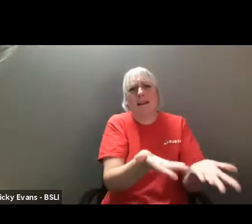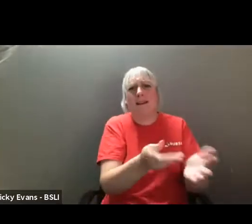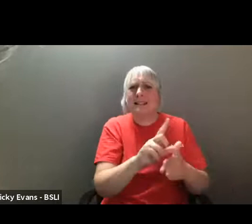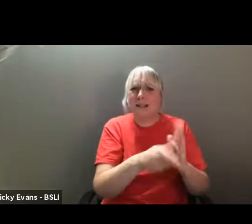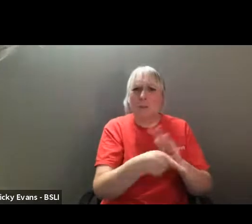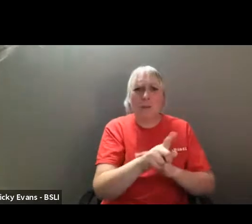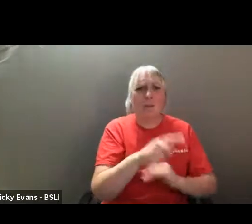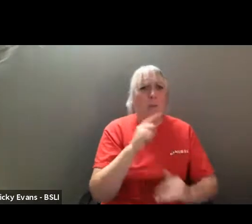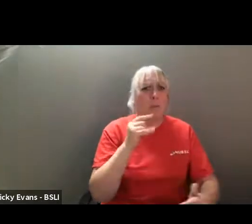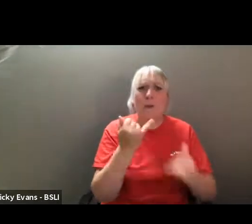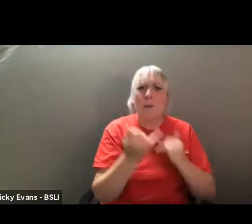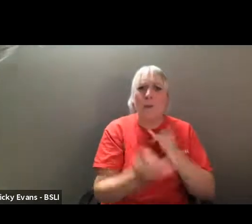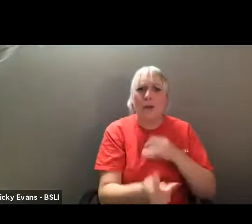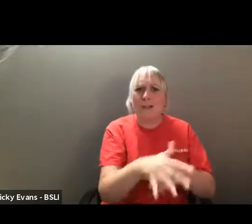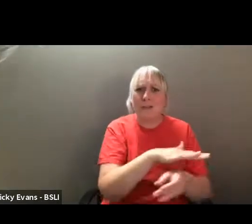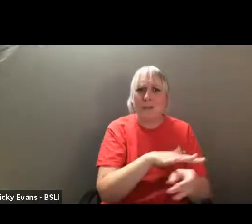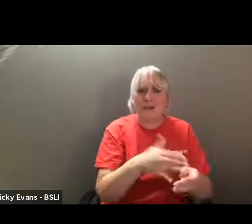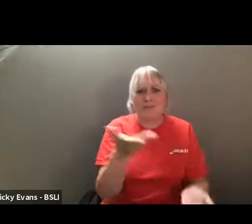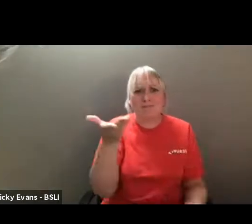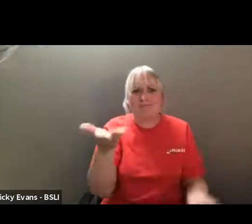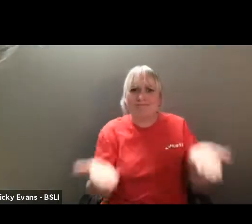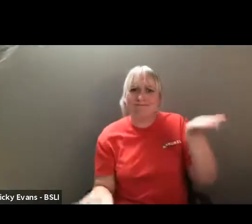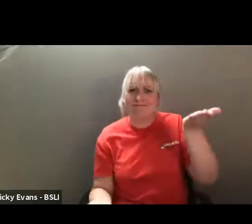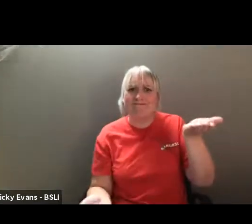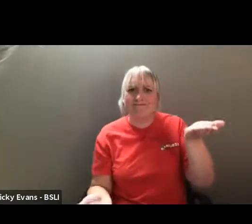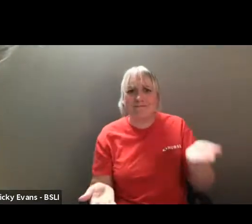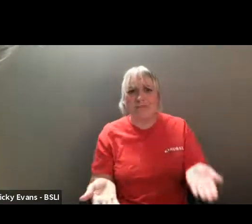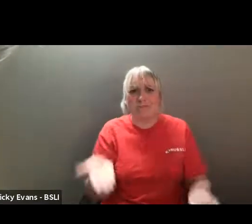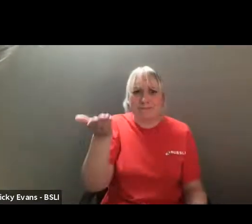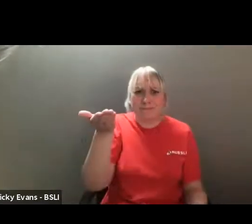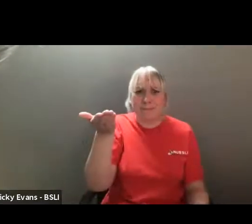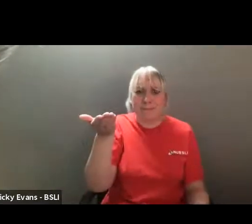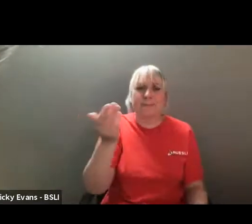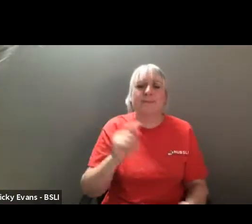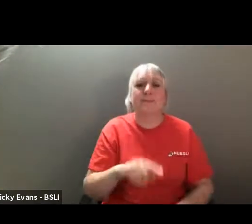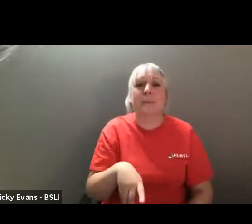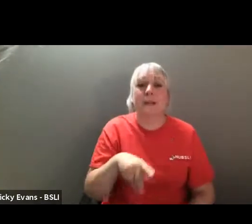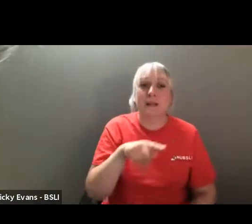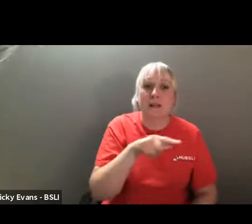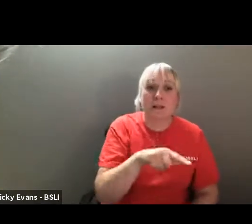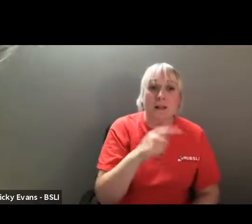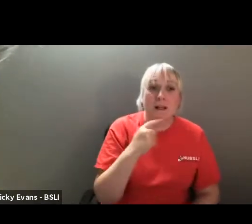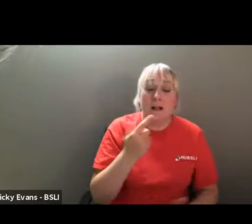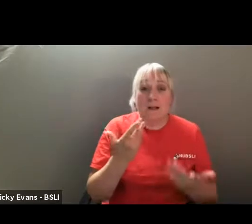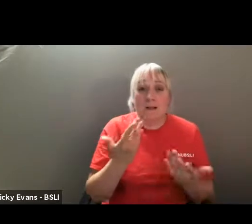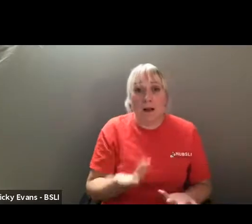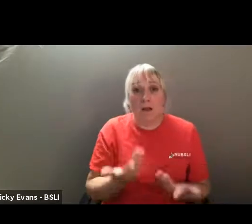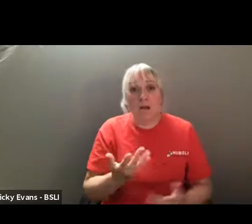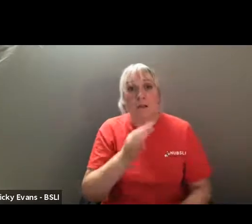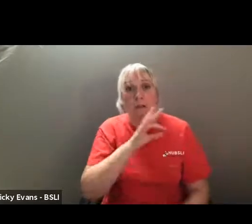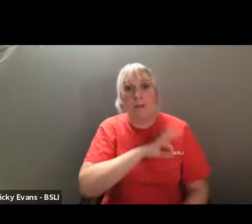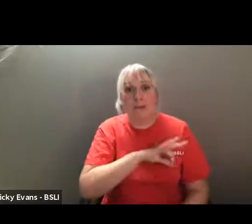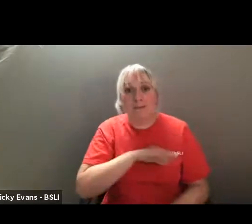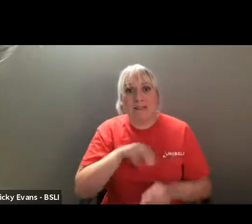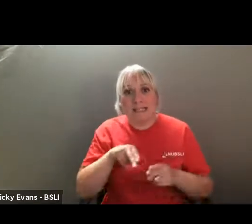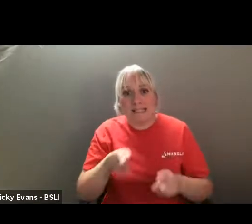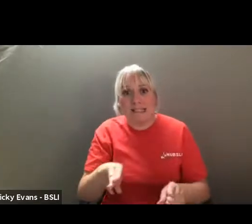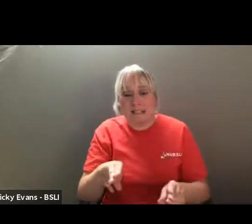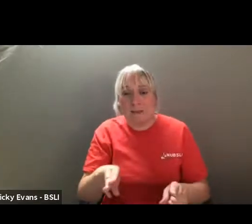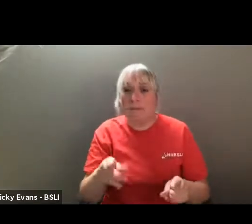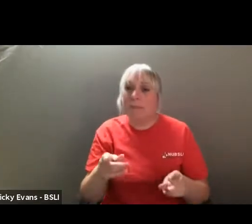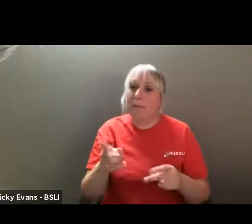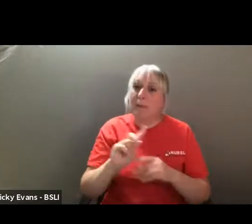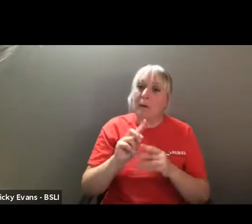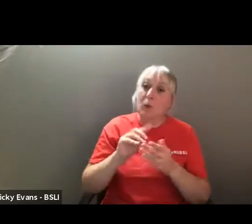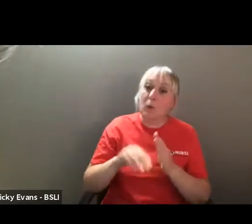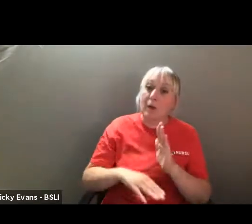off than they are currently under the existing benefit system, because people on higher